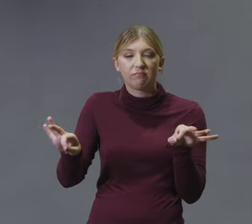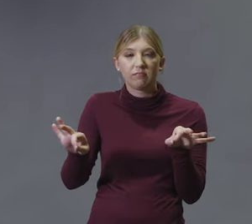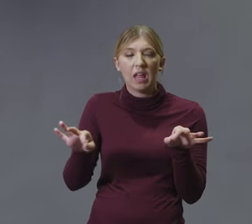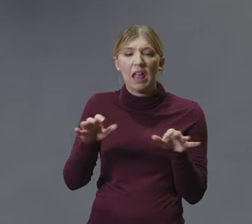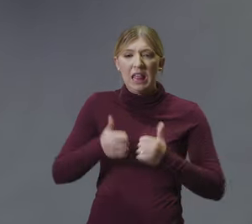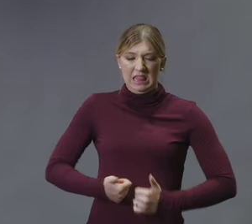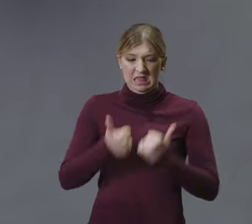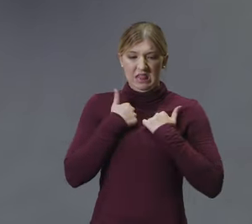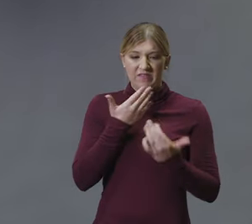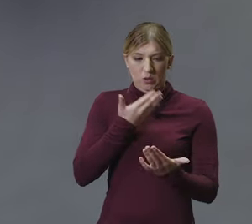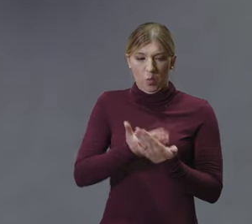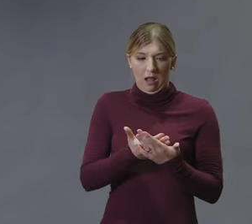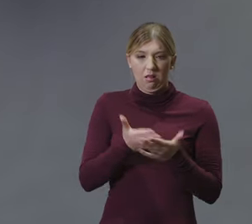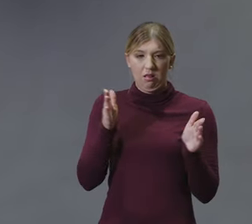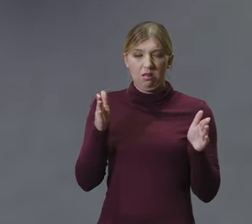well,